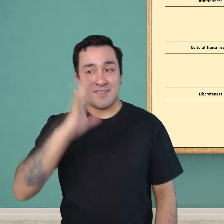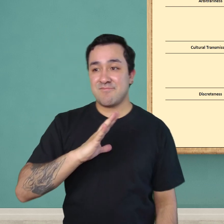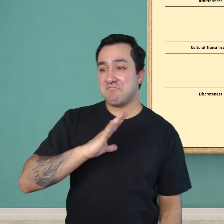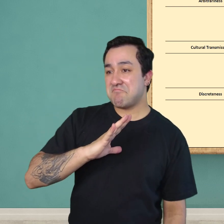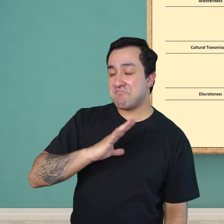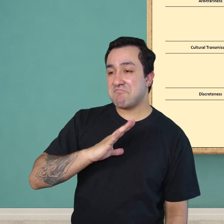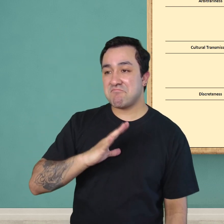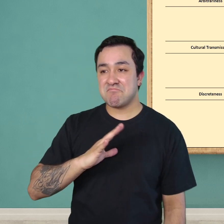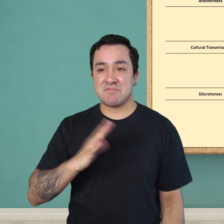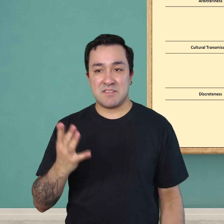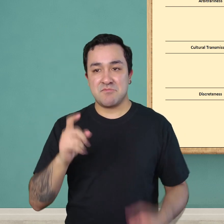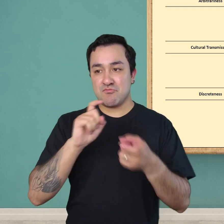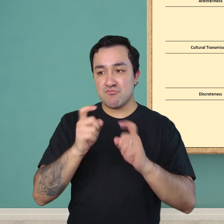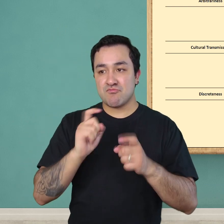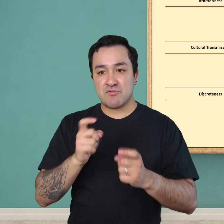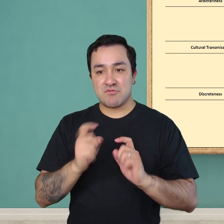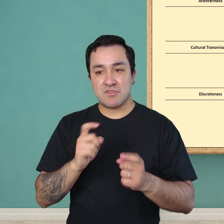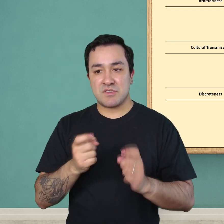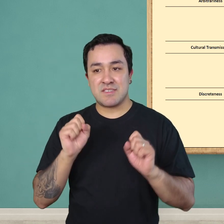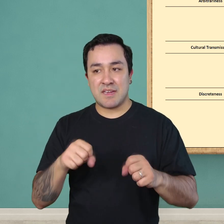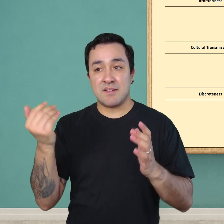they can also be found in other signs.